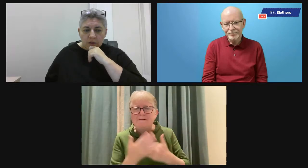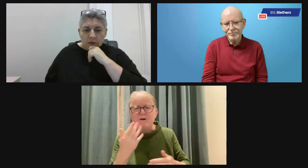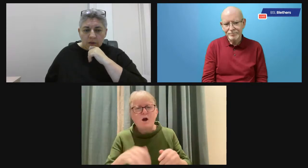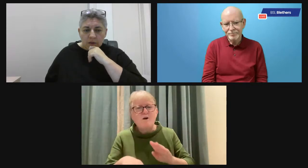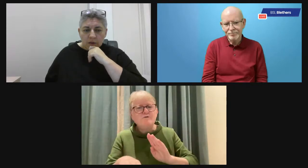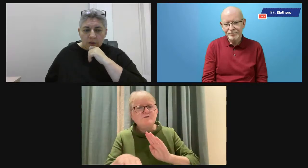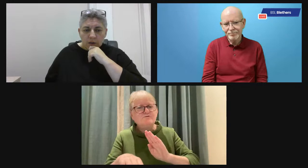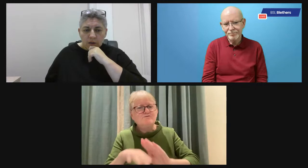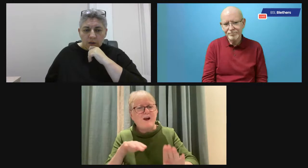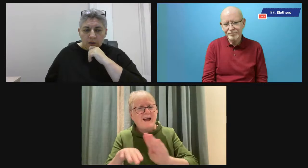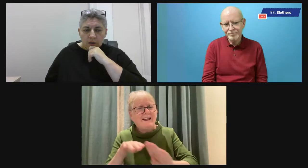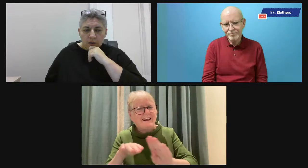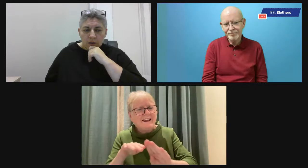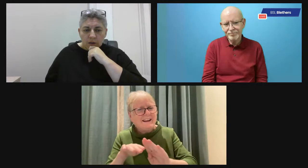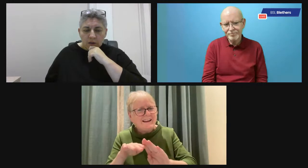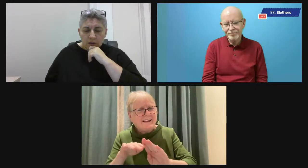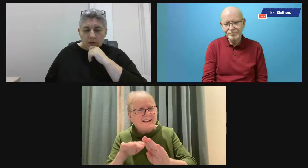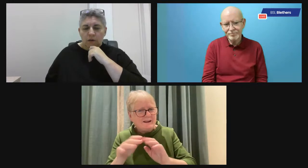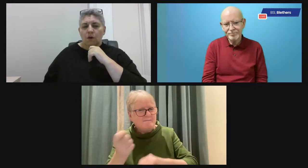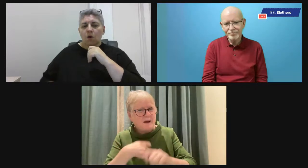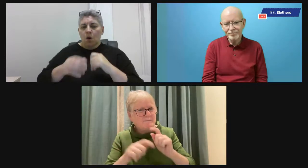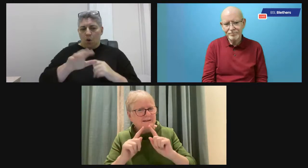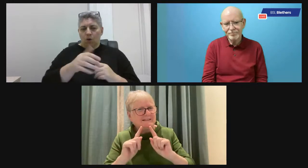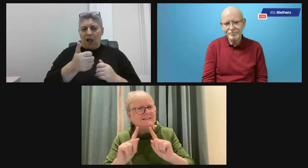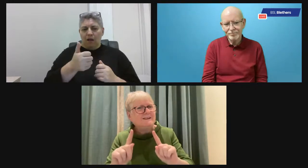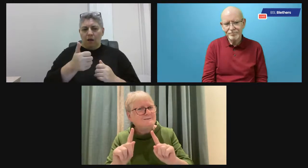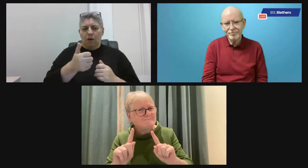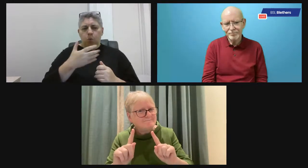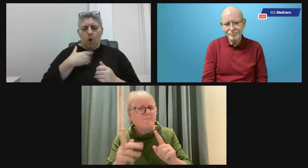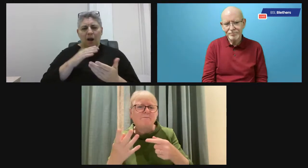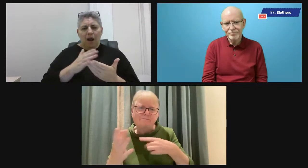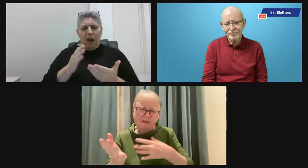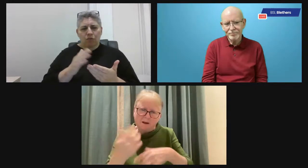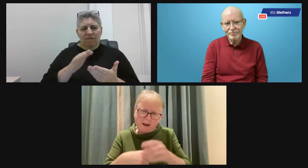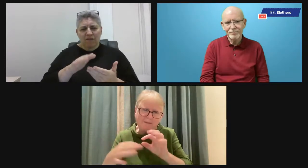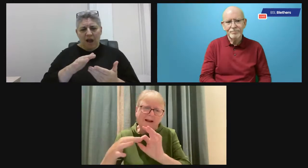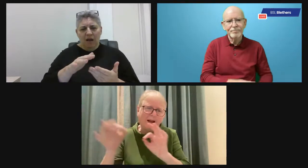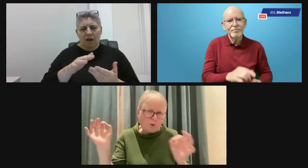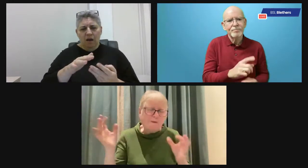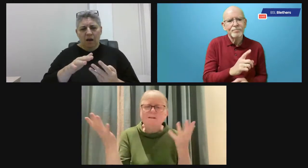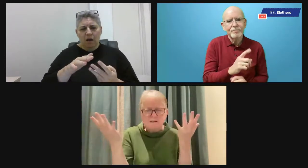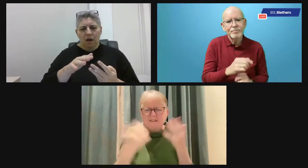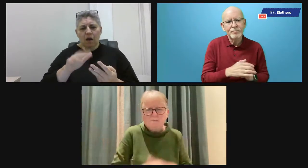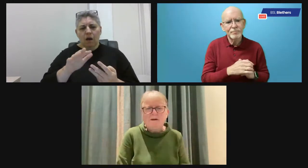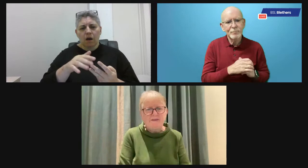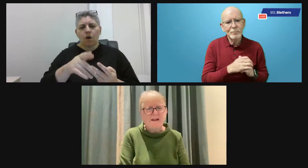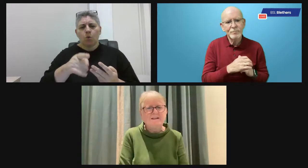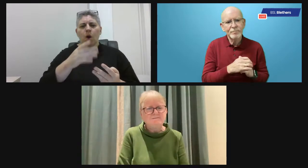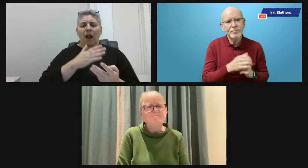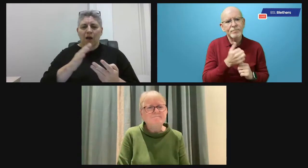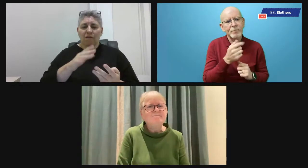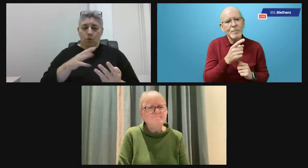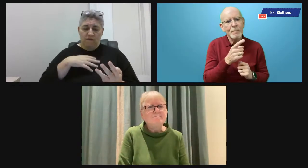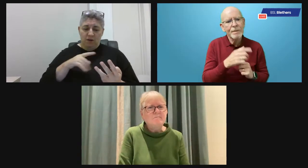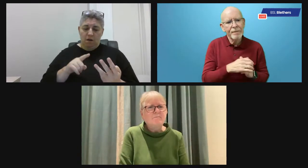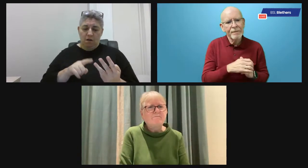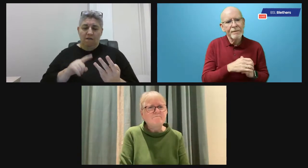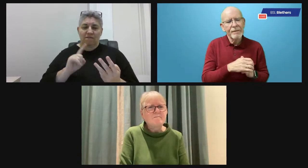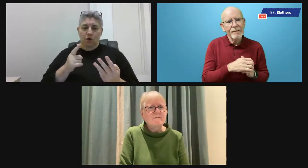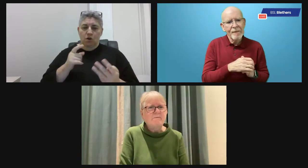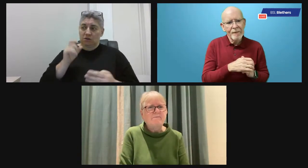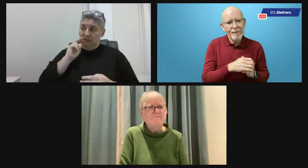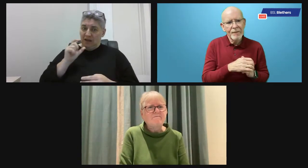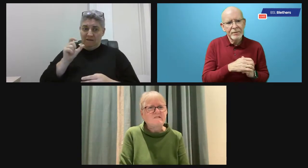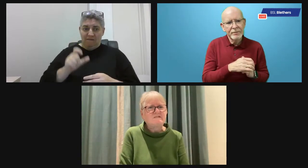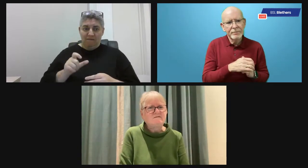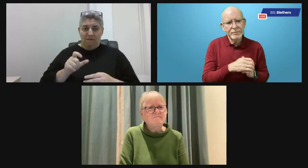And we need to, you know, people need to understand their own deafhood as they train to become teachers and become more